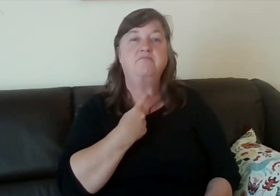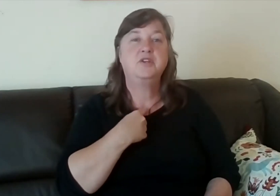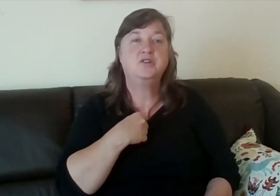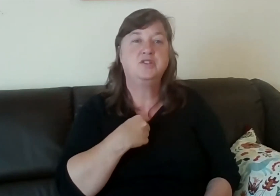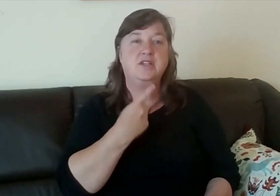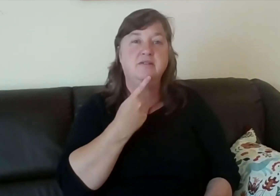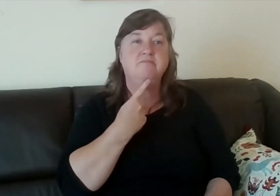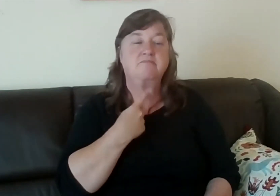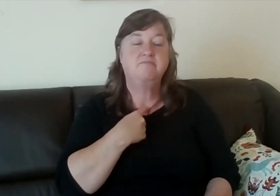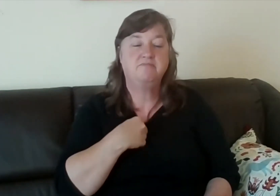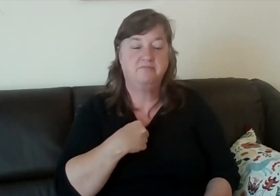Thirsty.